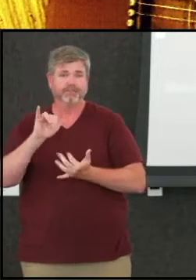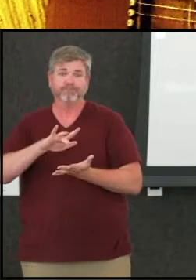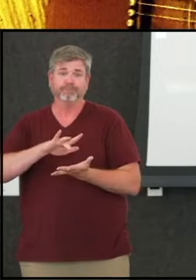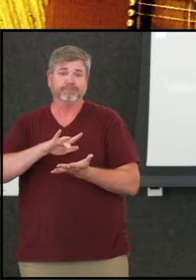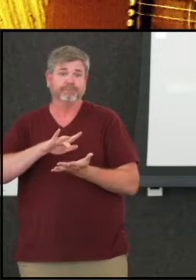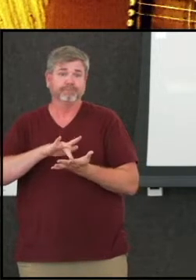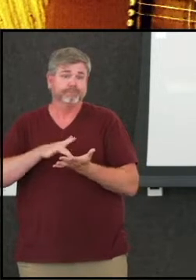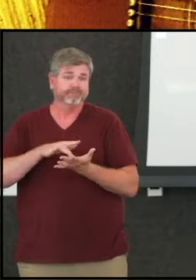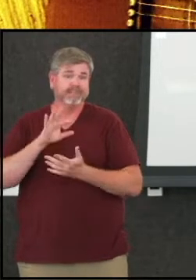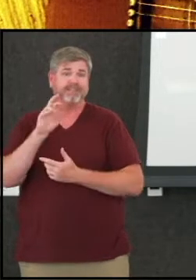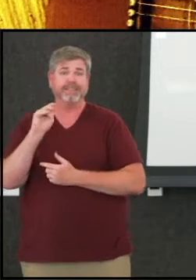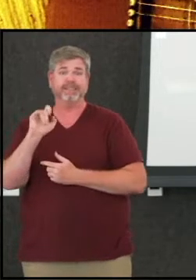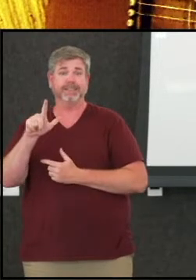pill.